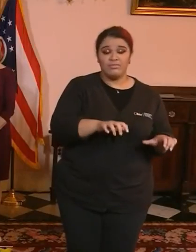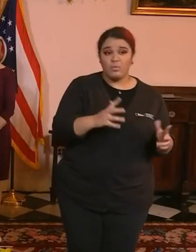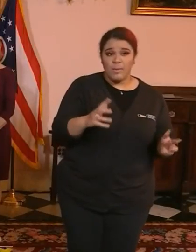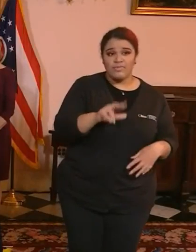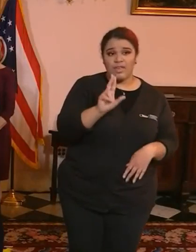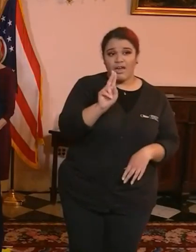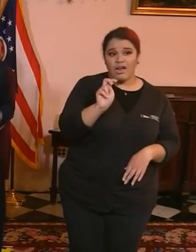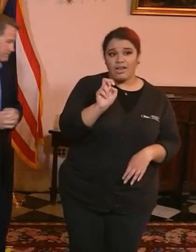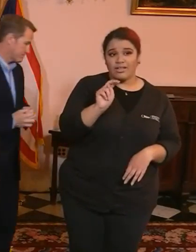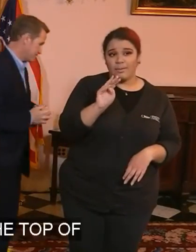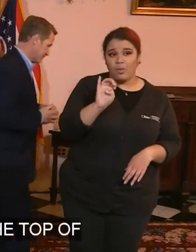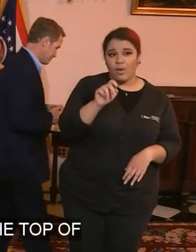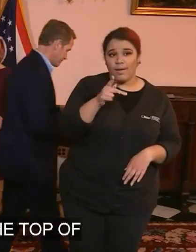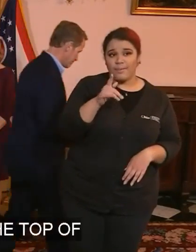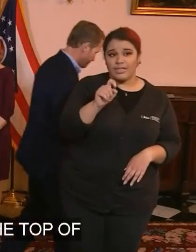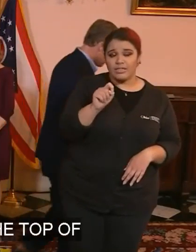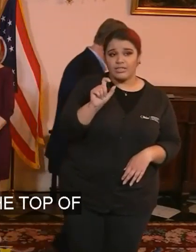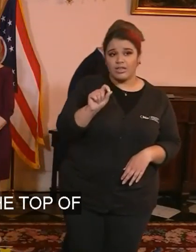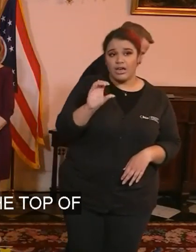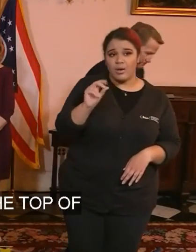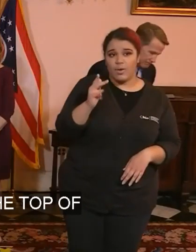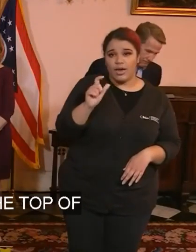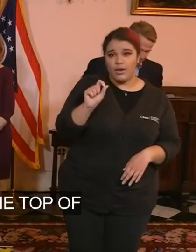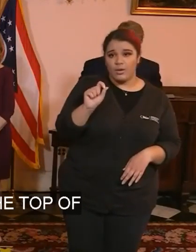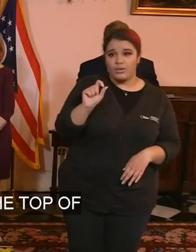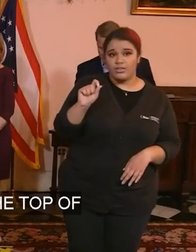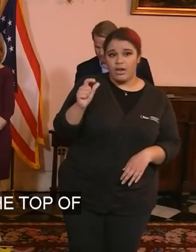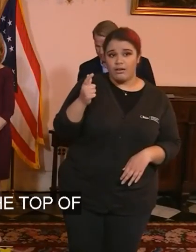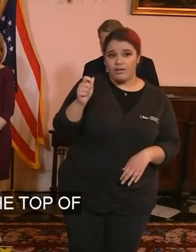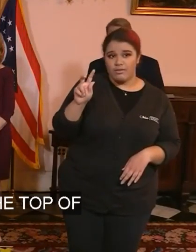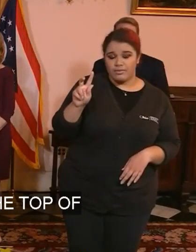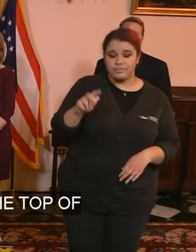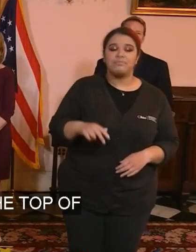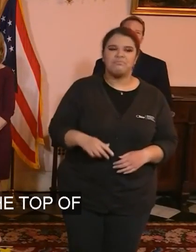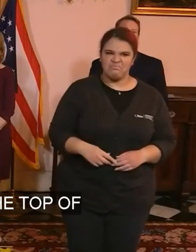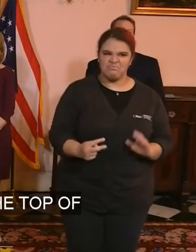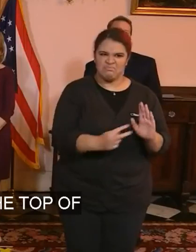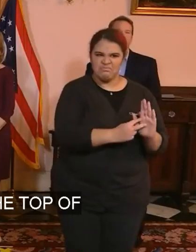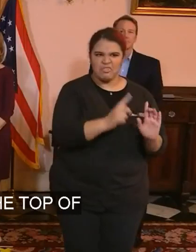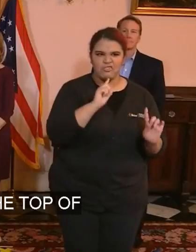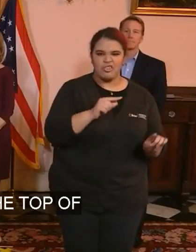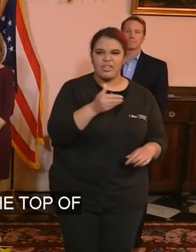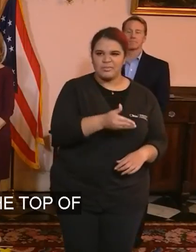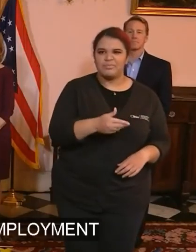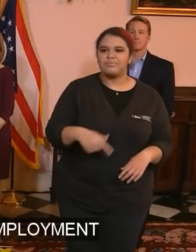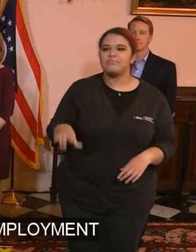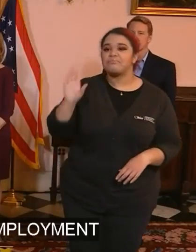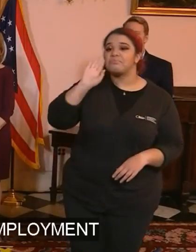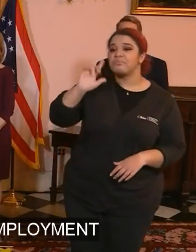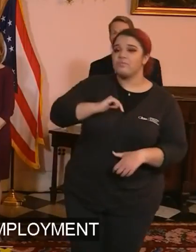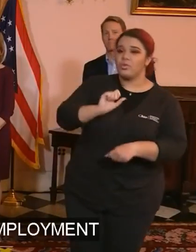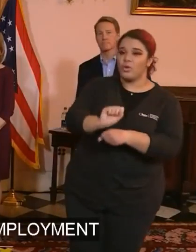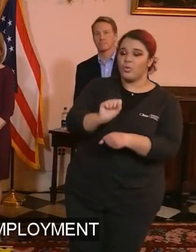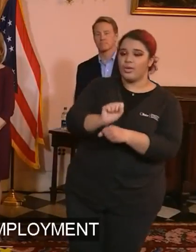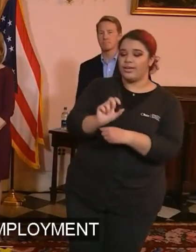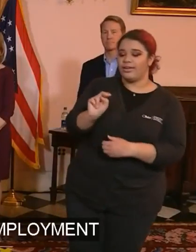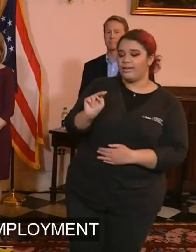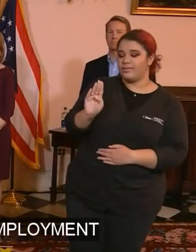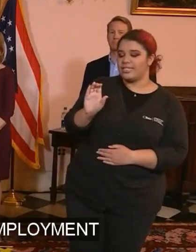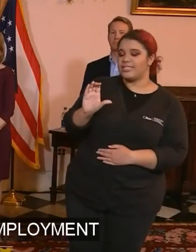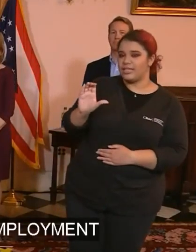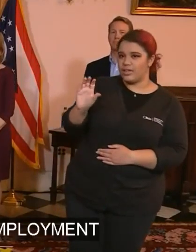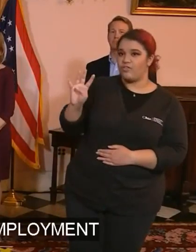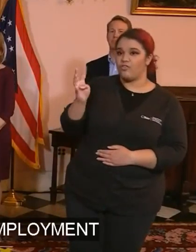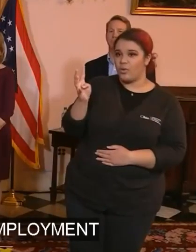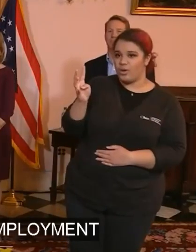unemployment.ohio.gov. Thank you. Mark Taylor with NBC4 Columbus. My question is for Dr. Acton. First and foremost, love your